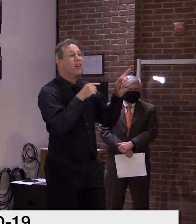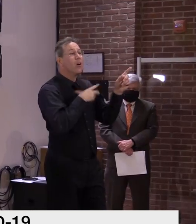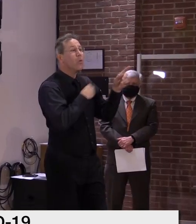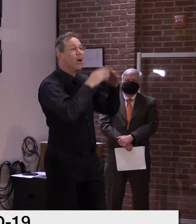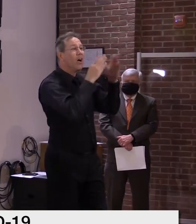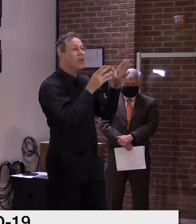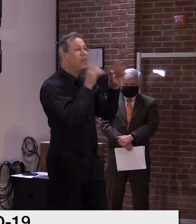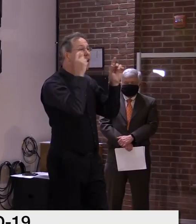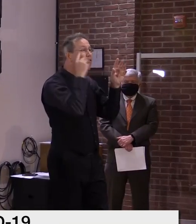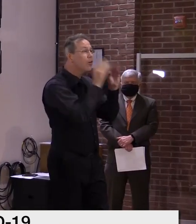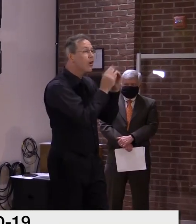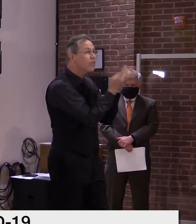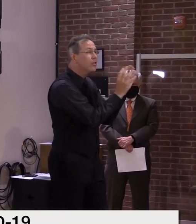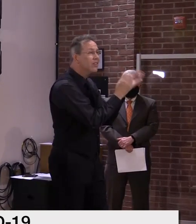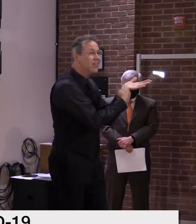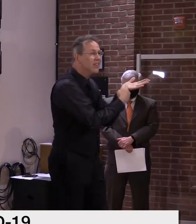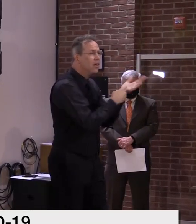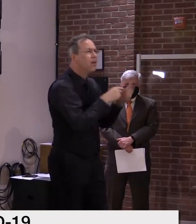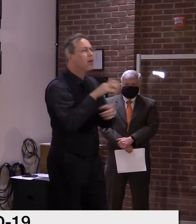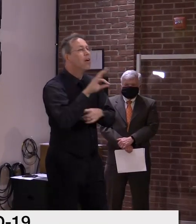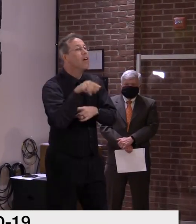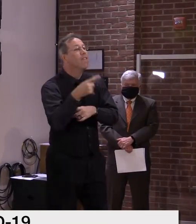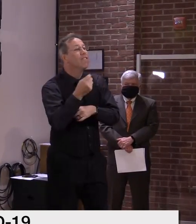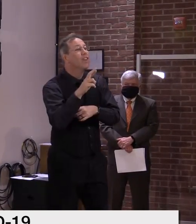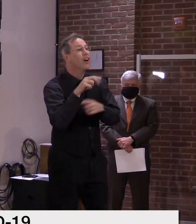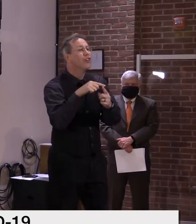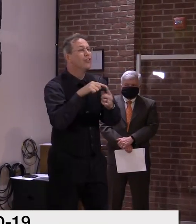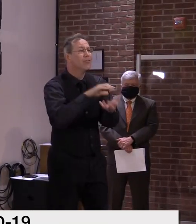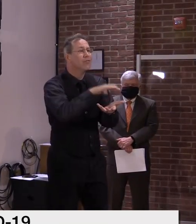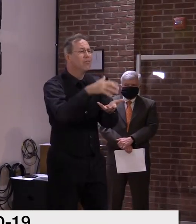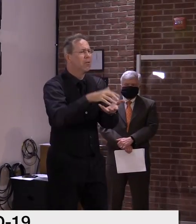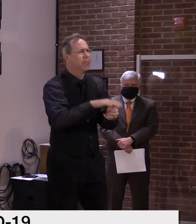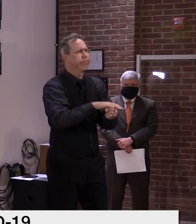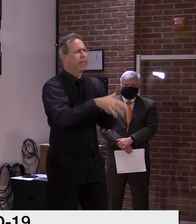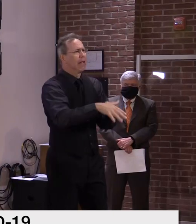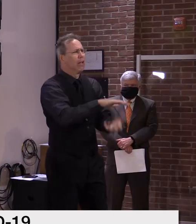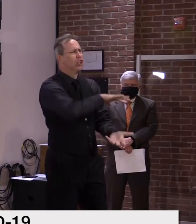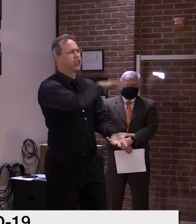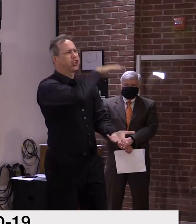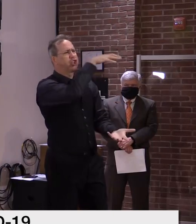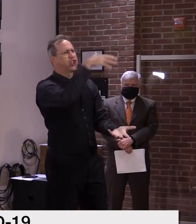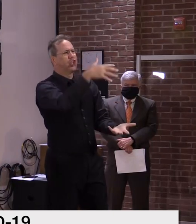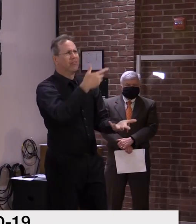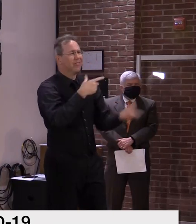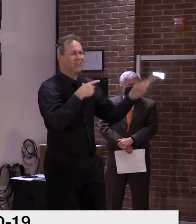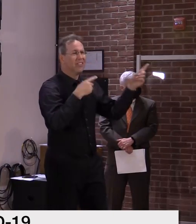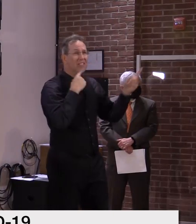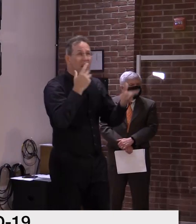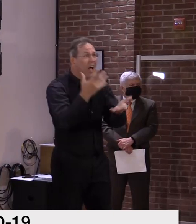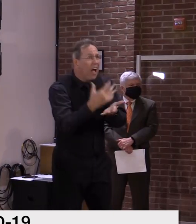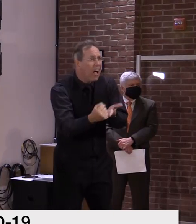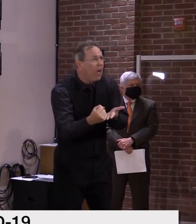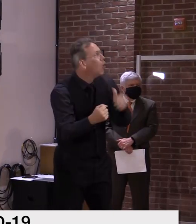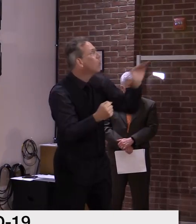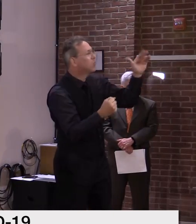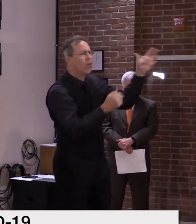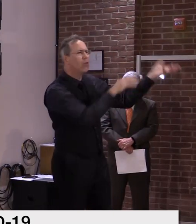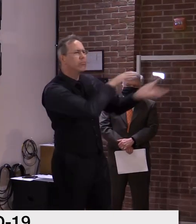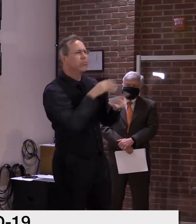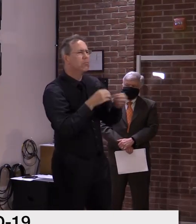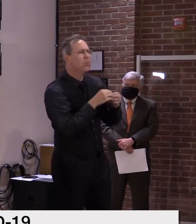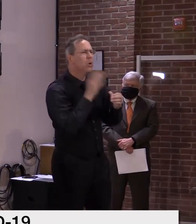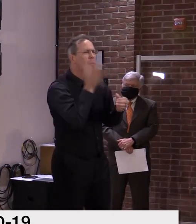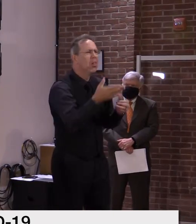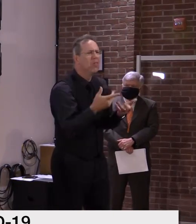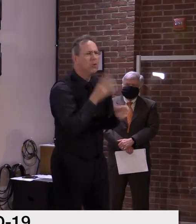new federal pool and the new system, we could ask for more Pfizer. So we should be able to accomplish any